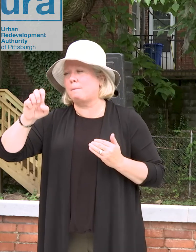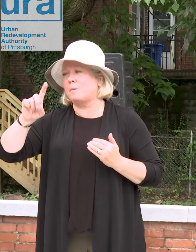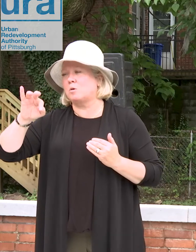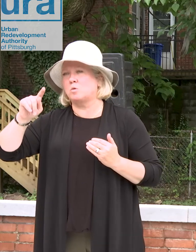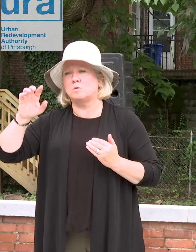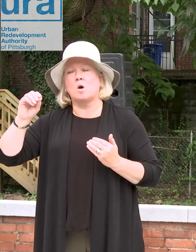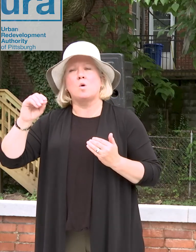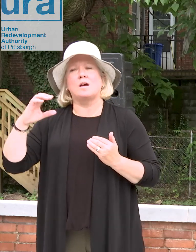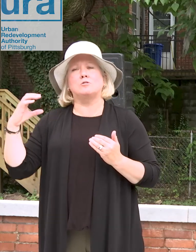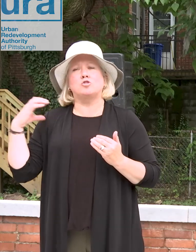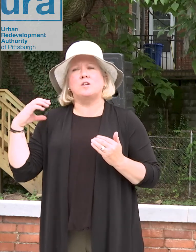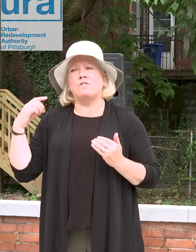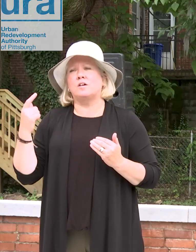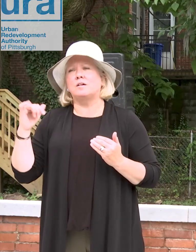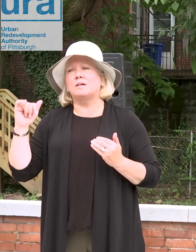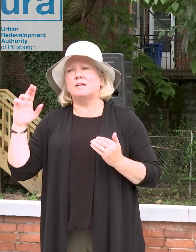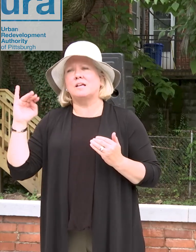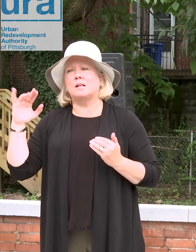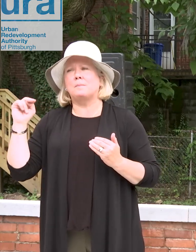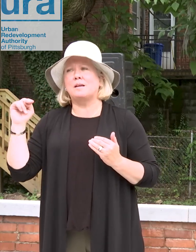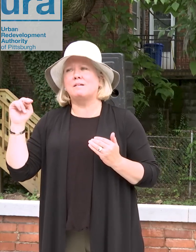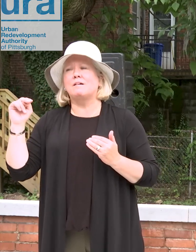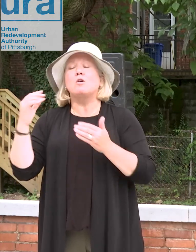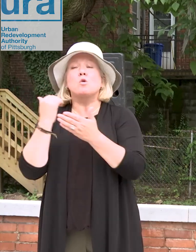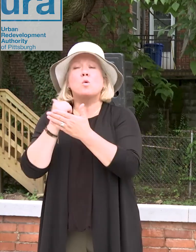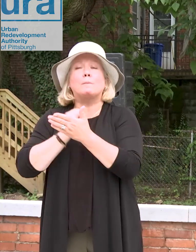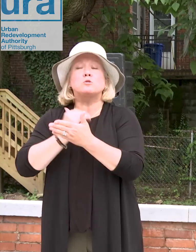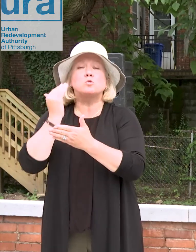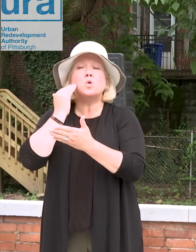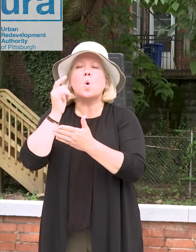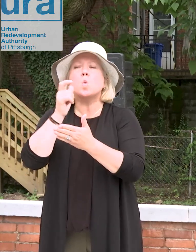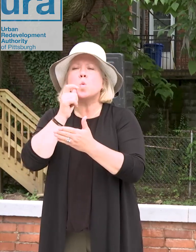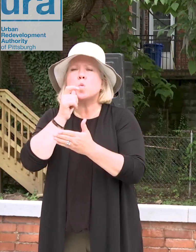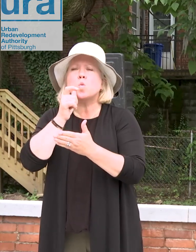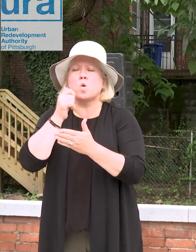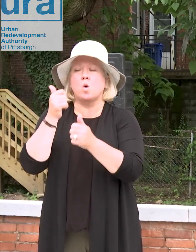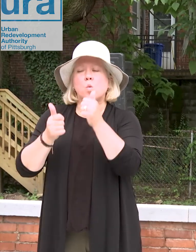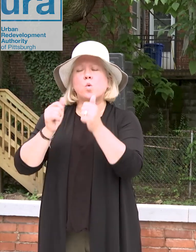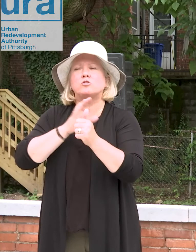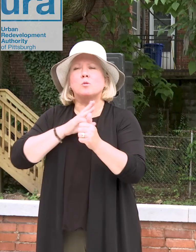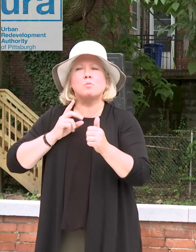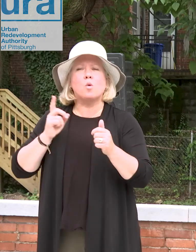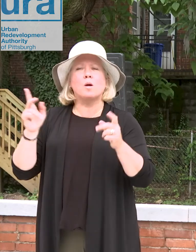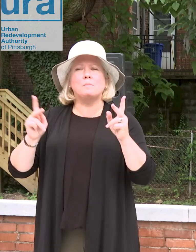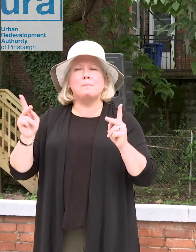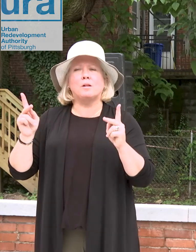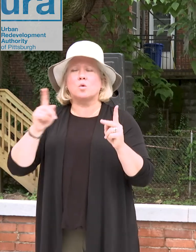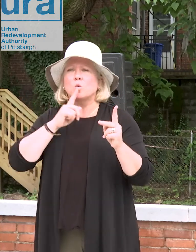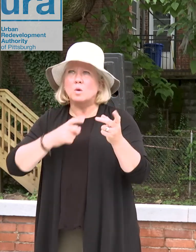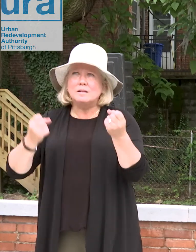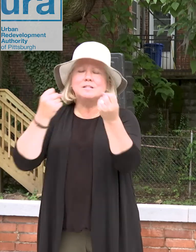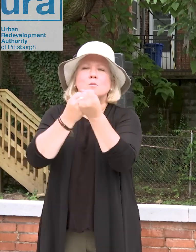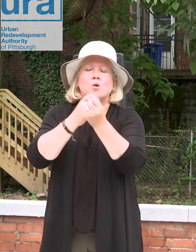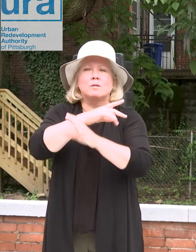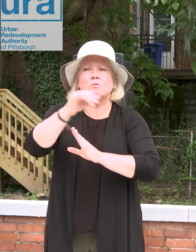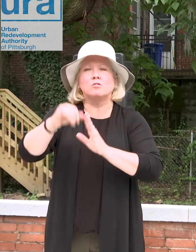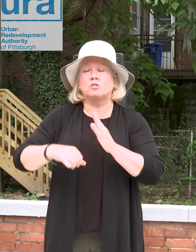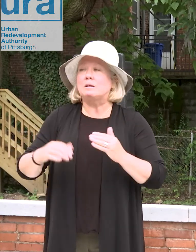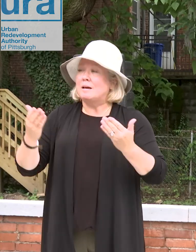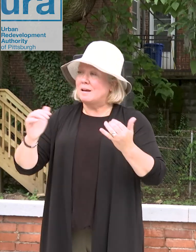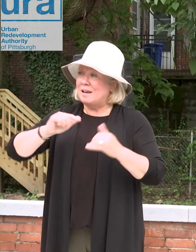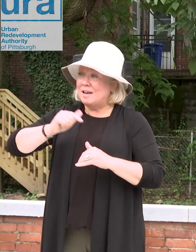for helping us to identify board members that have really been making a difference. So thank you for that. So up next, I'd like to introduce Thomas Graham. He is